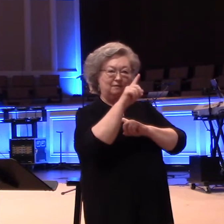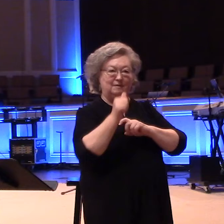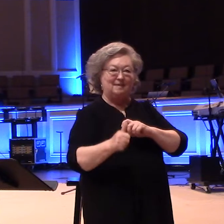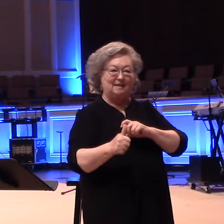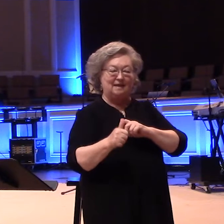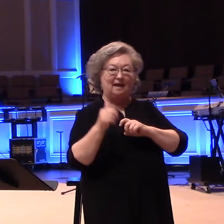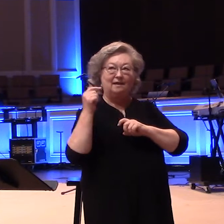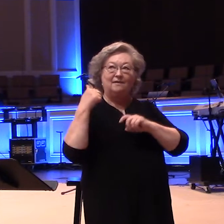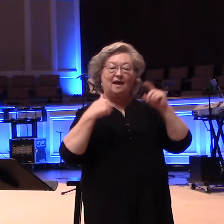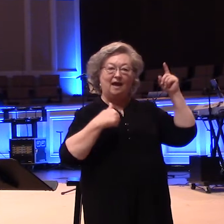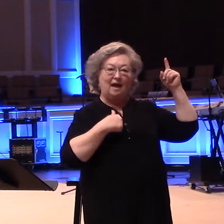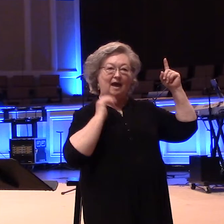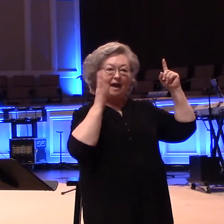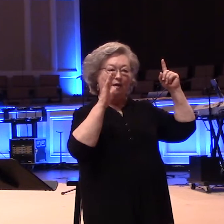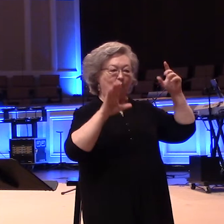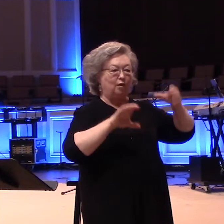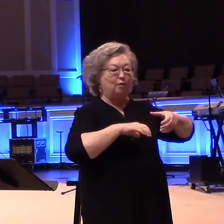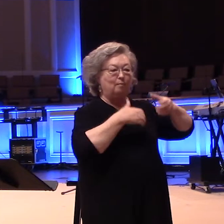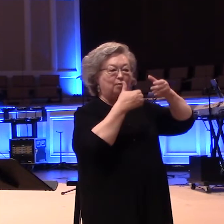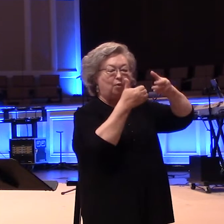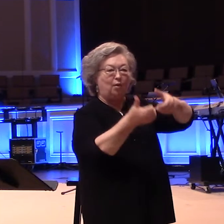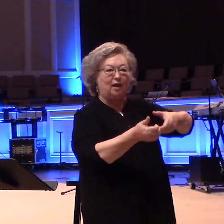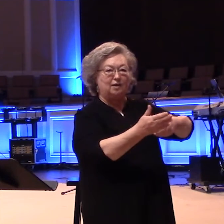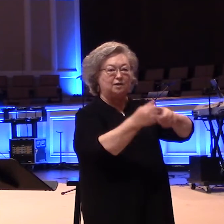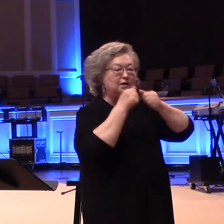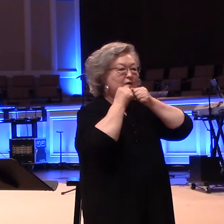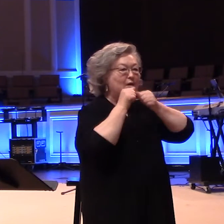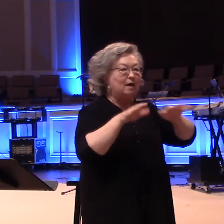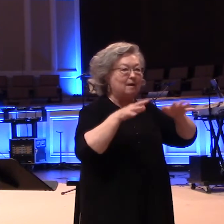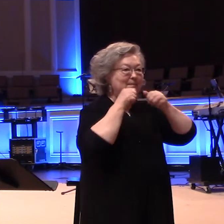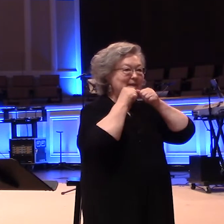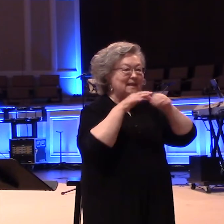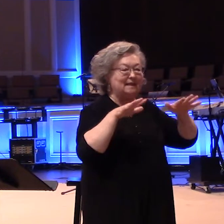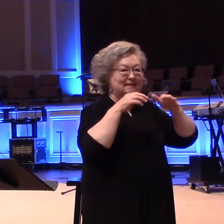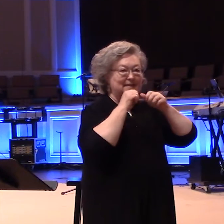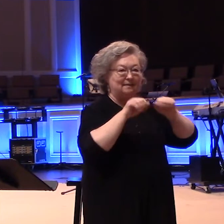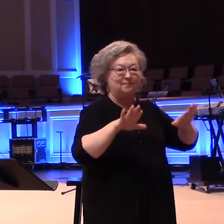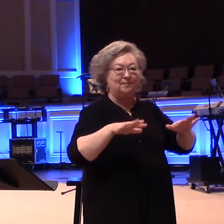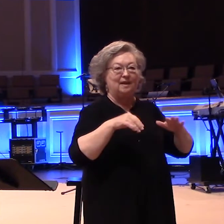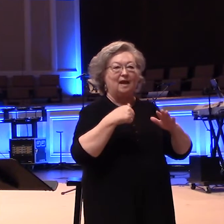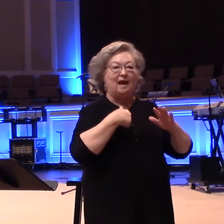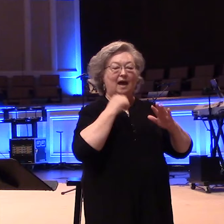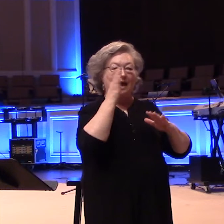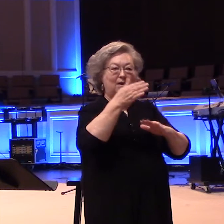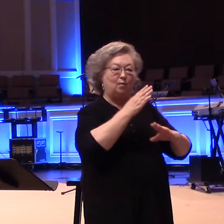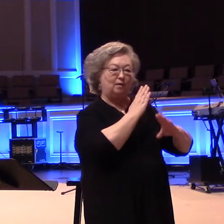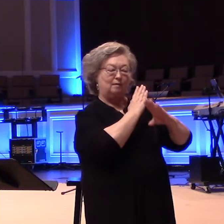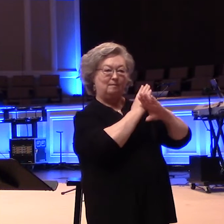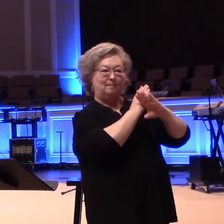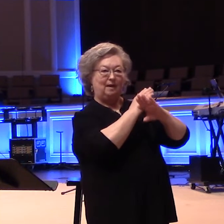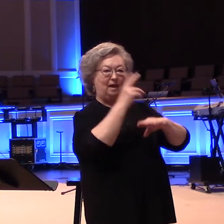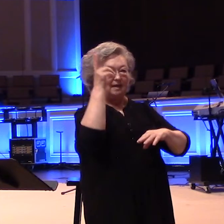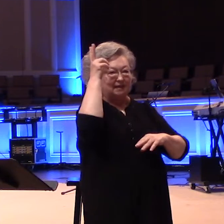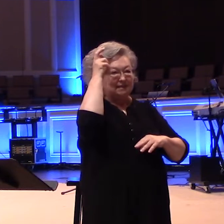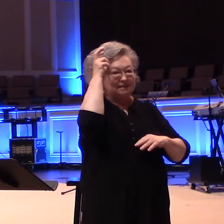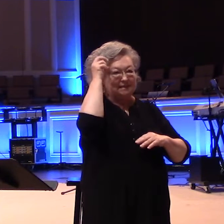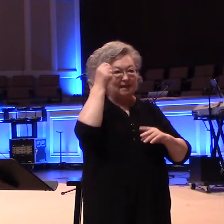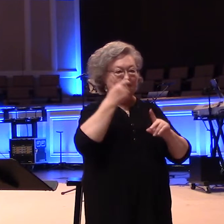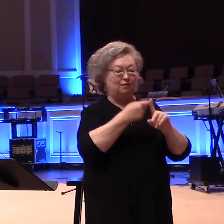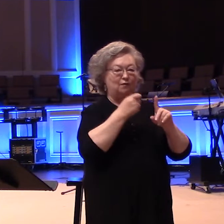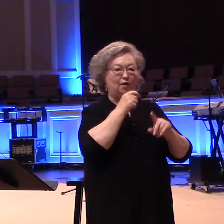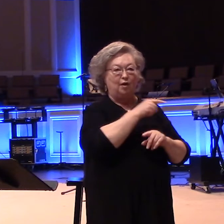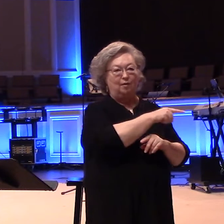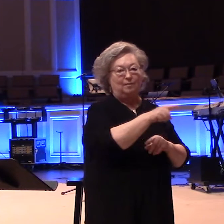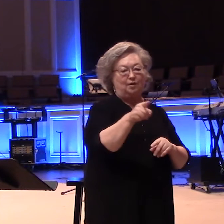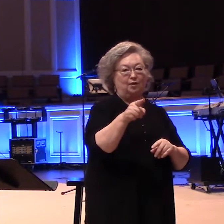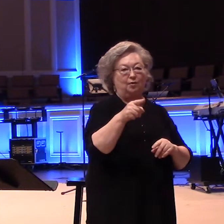out for you a blessing until it overflows. Then I will rebuke the devourer for you, so that it won't destroy the fruits of the ground, nor will